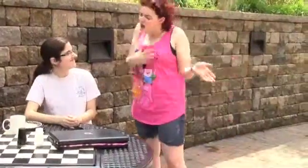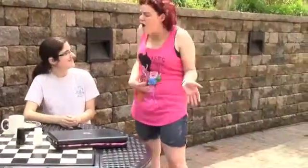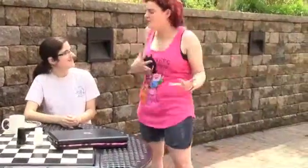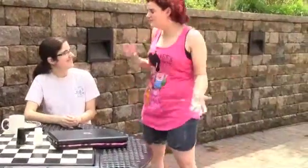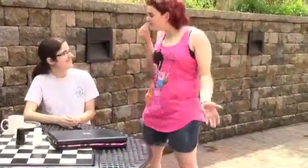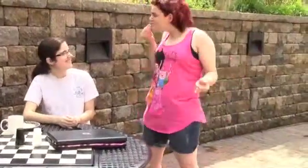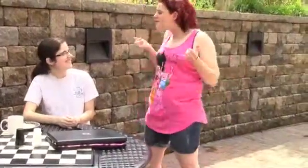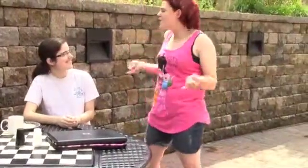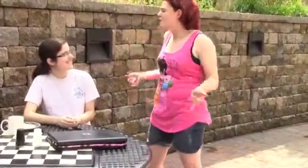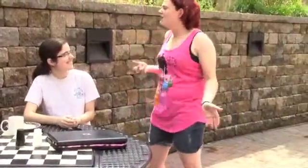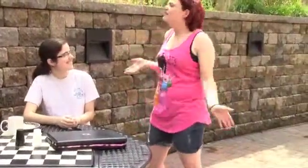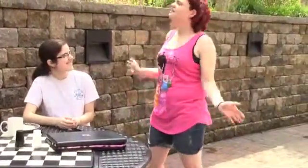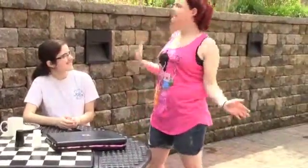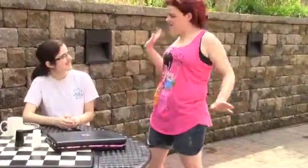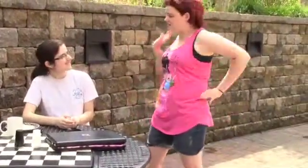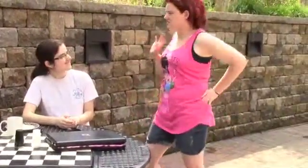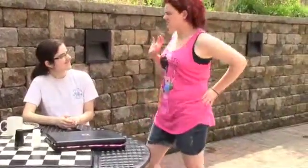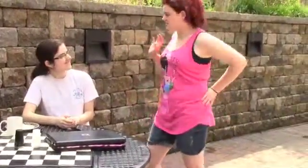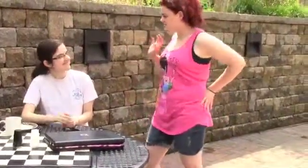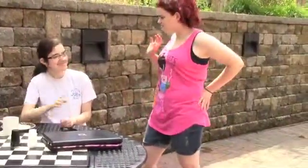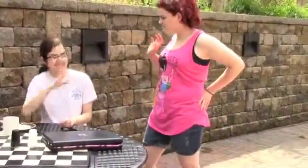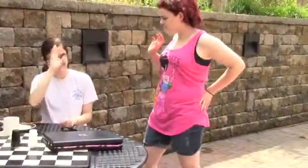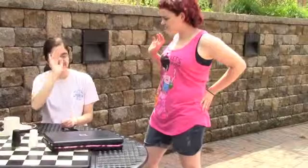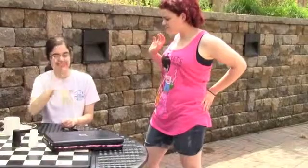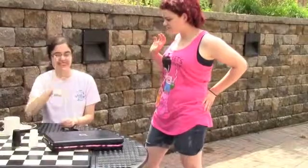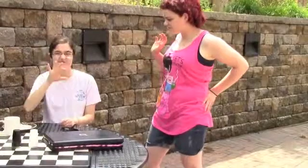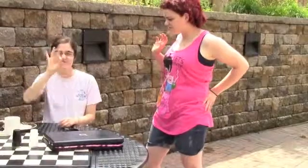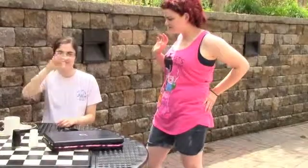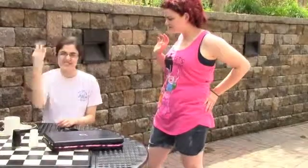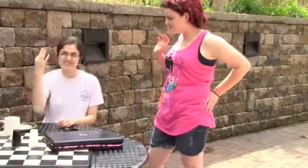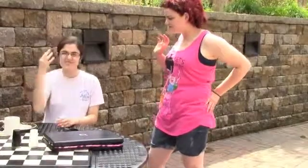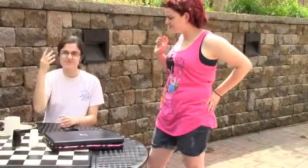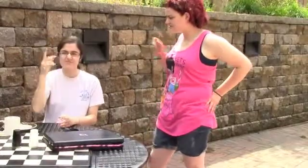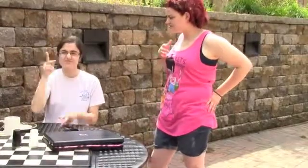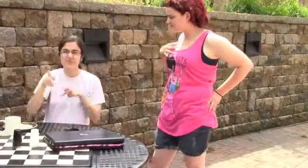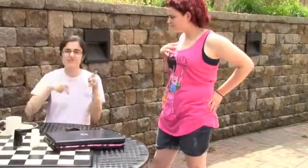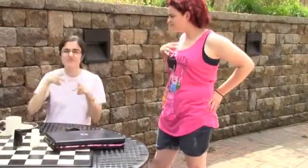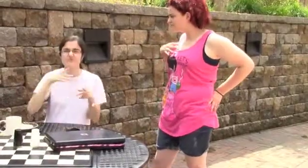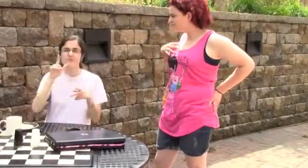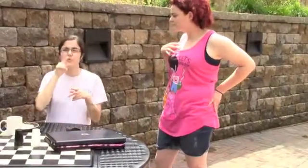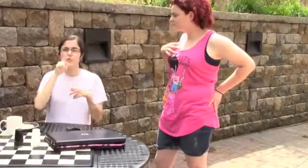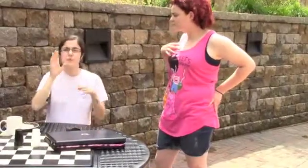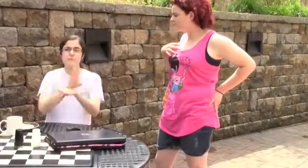Hey, I'm hungry. I need something to eat. Wow.